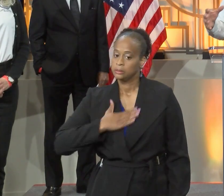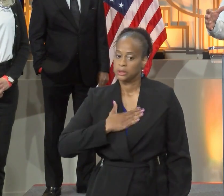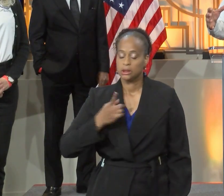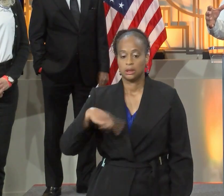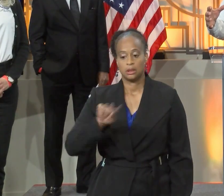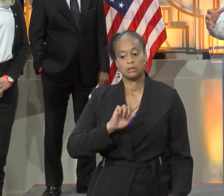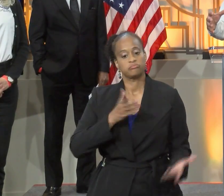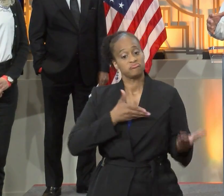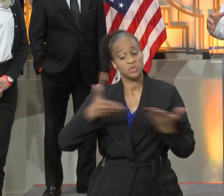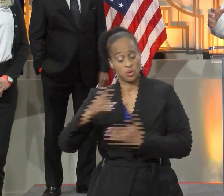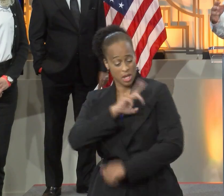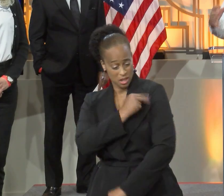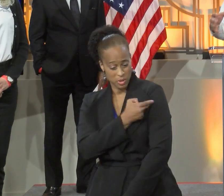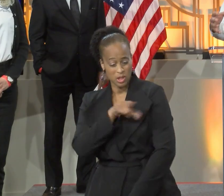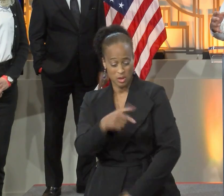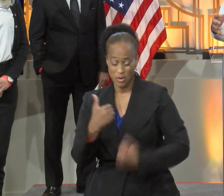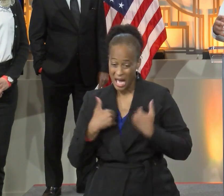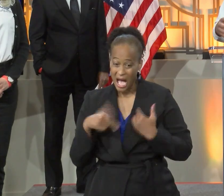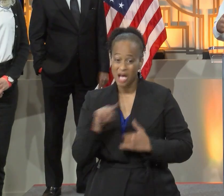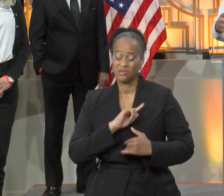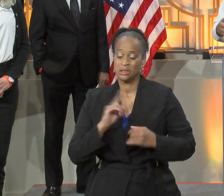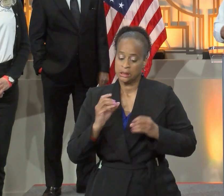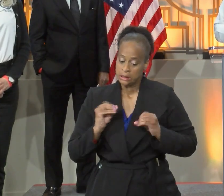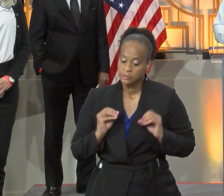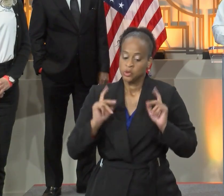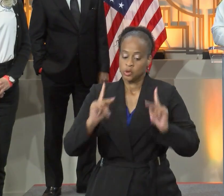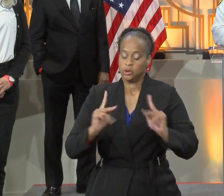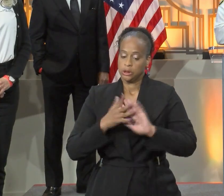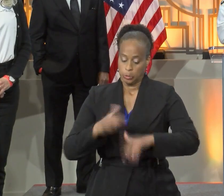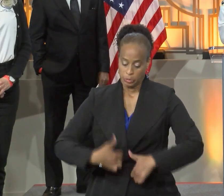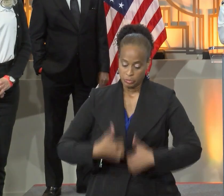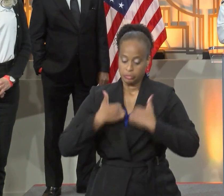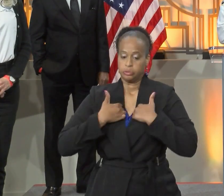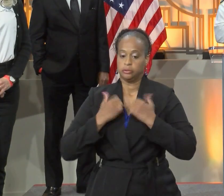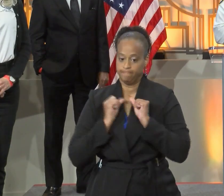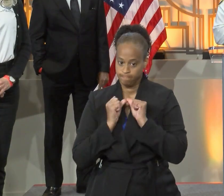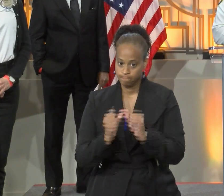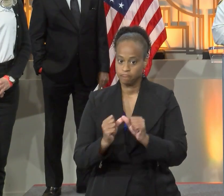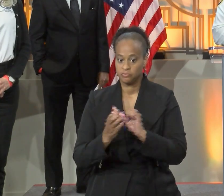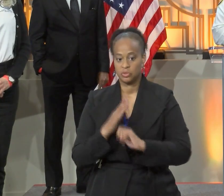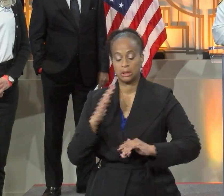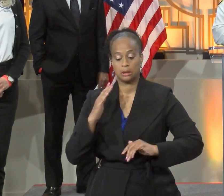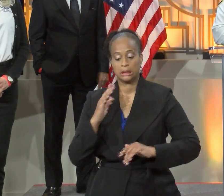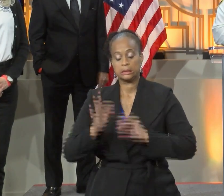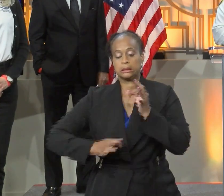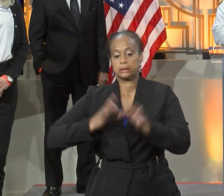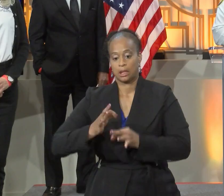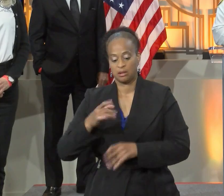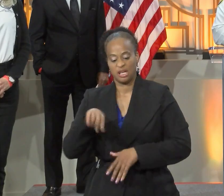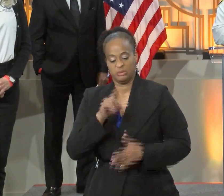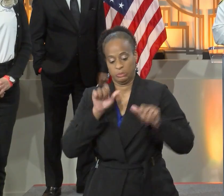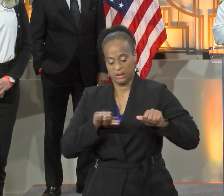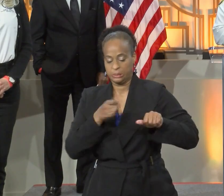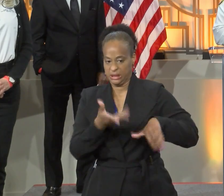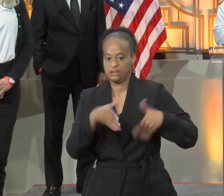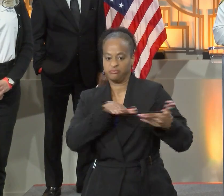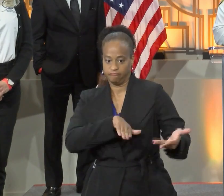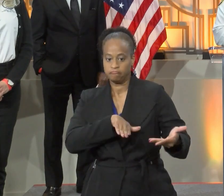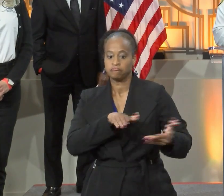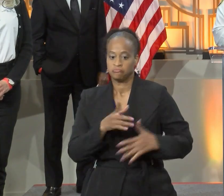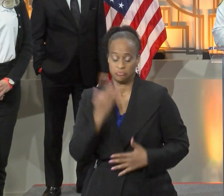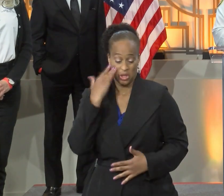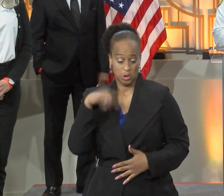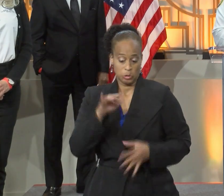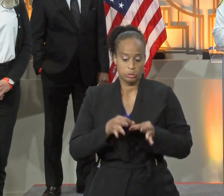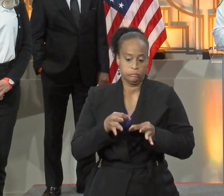take you to the hospital where you have a fighting chance of surviving this than a tragedy of not making it because you